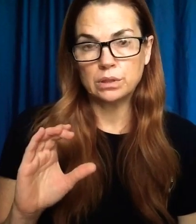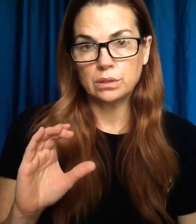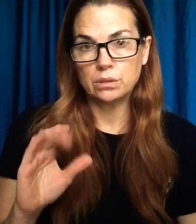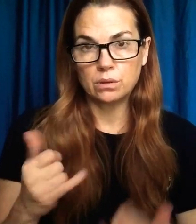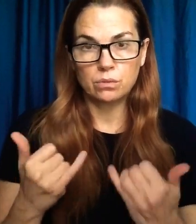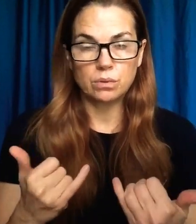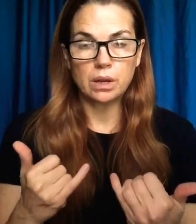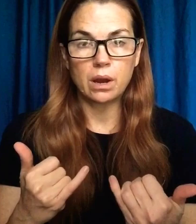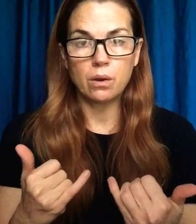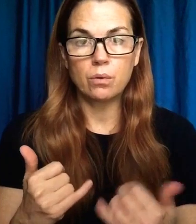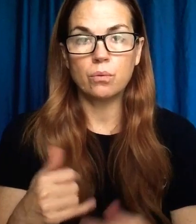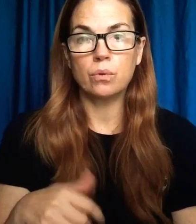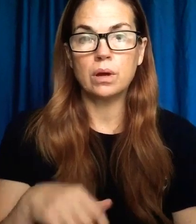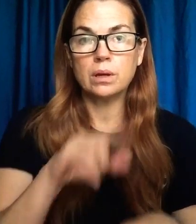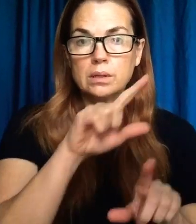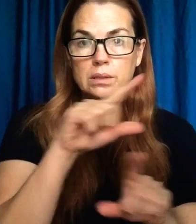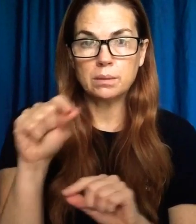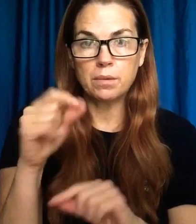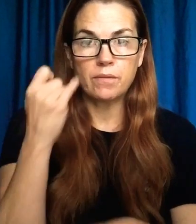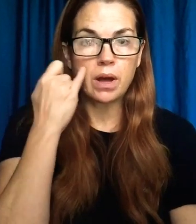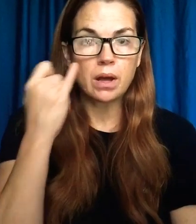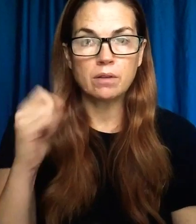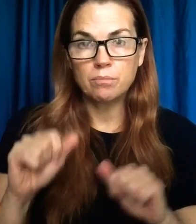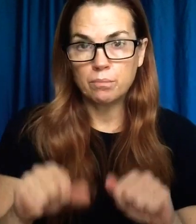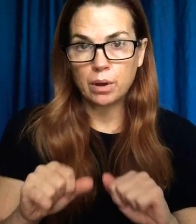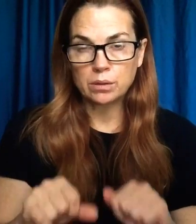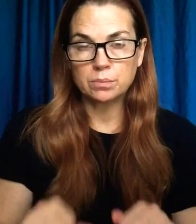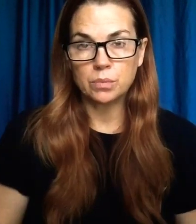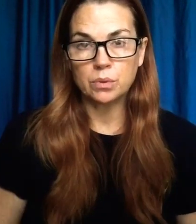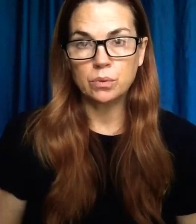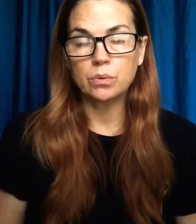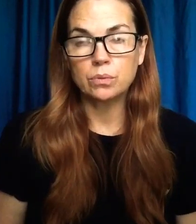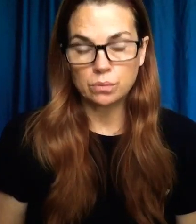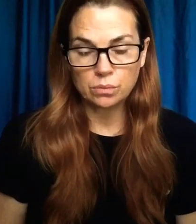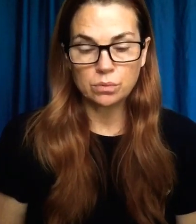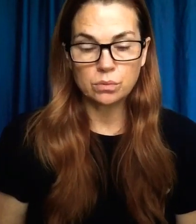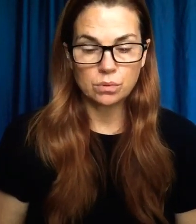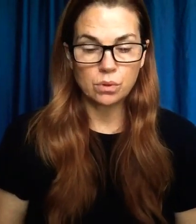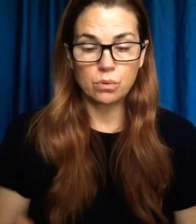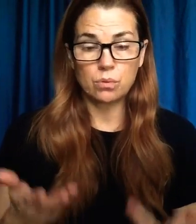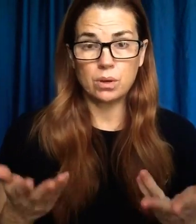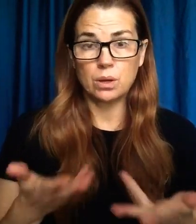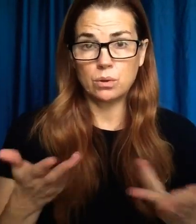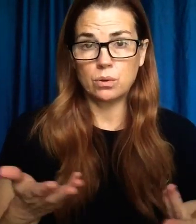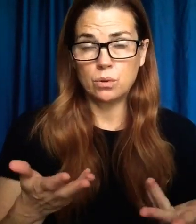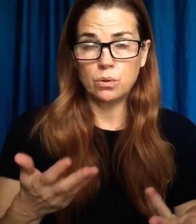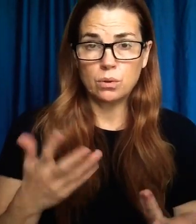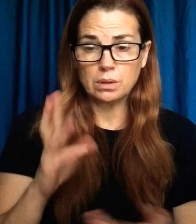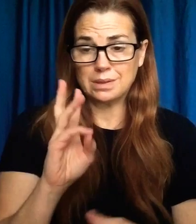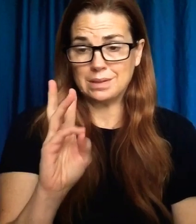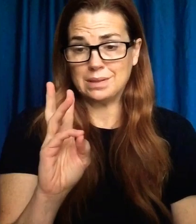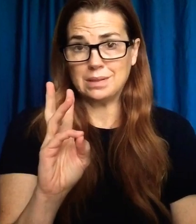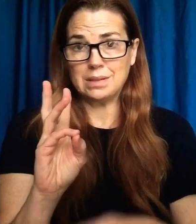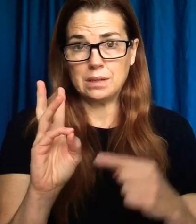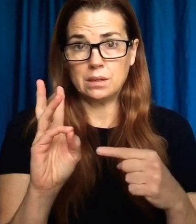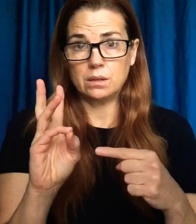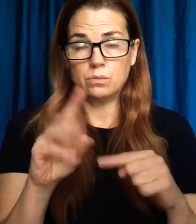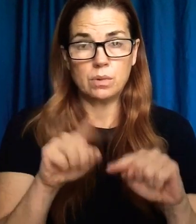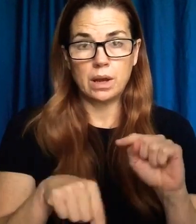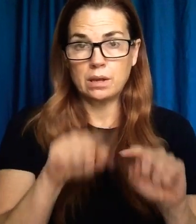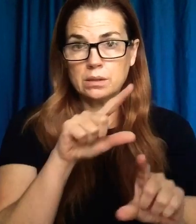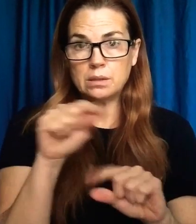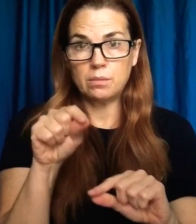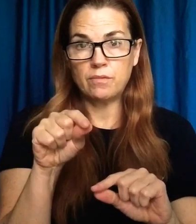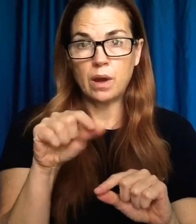5 hundredths right there. Okay, now it says simplify your fraction if possible.